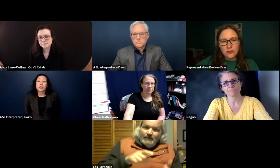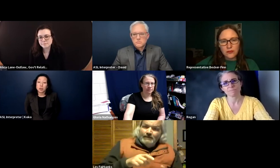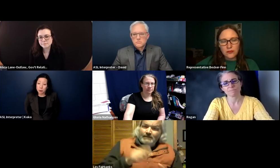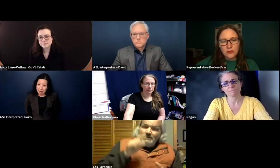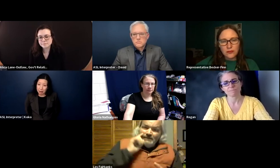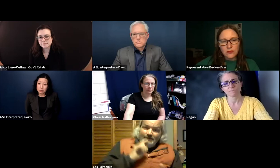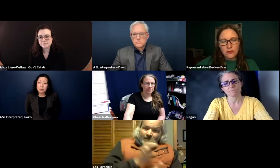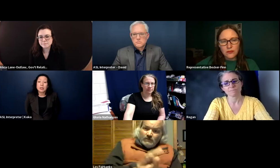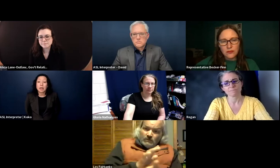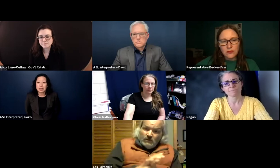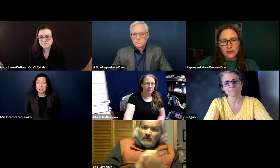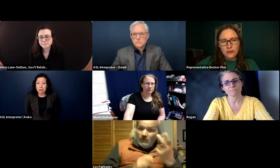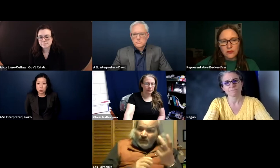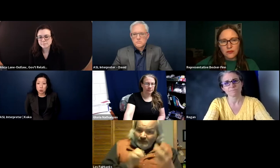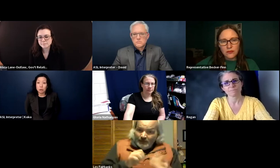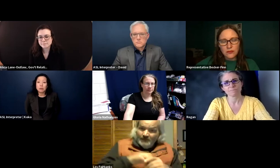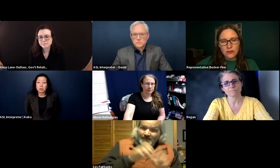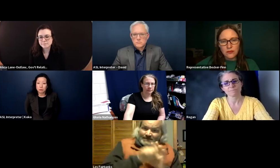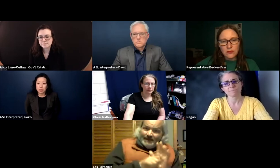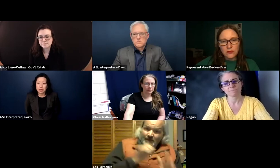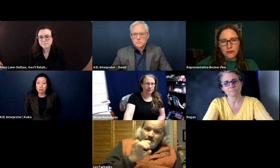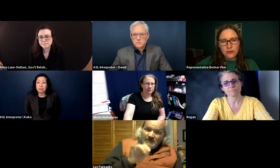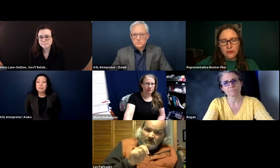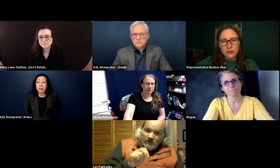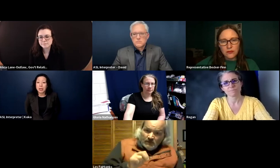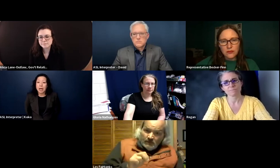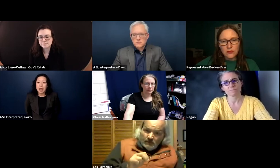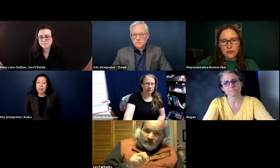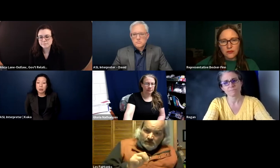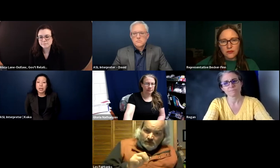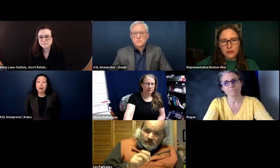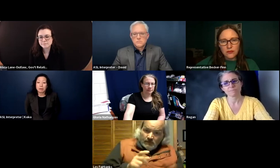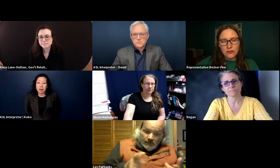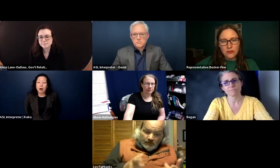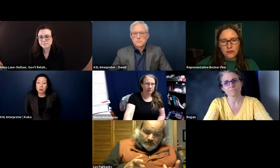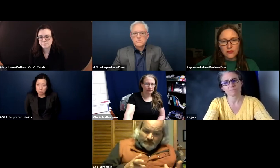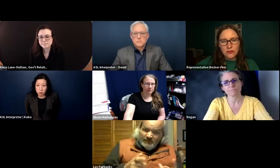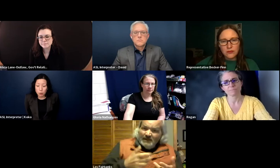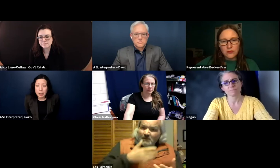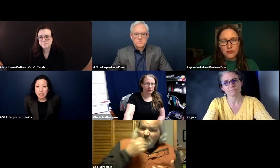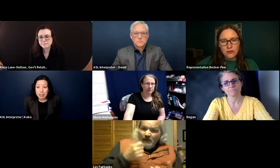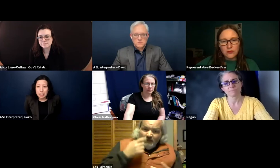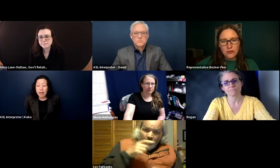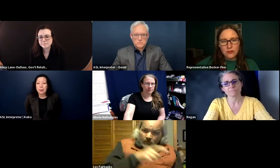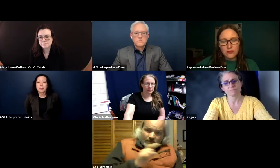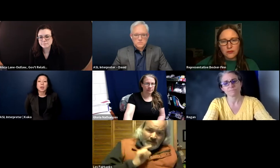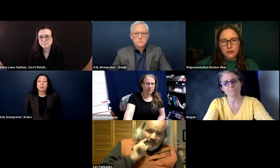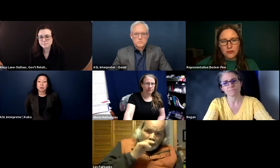You know, we do have the state school for the deaf, and then we have also